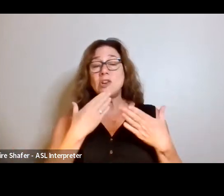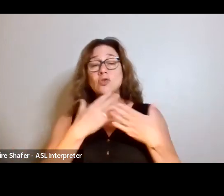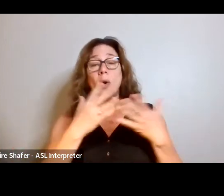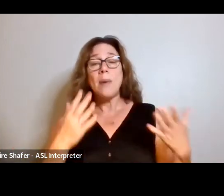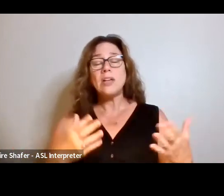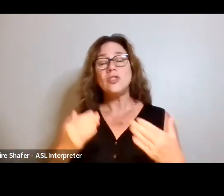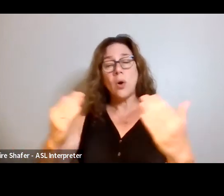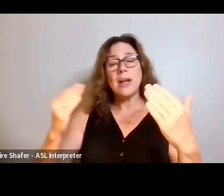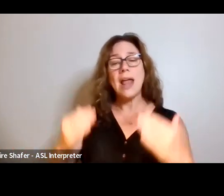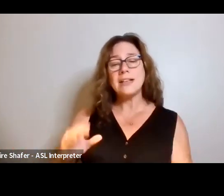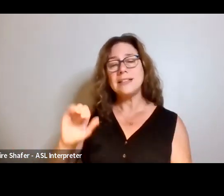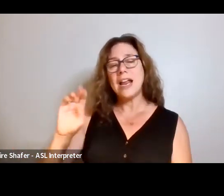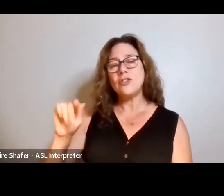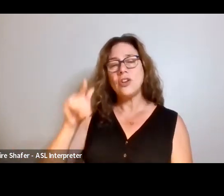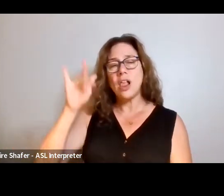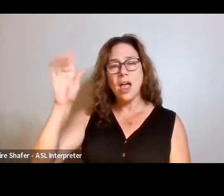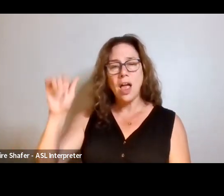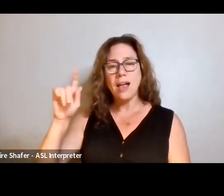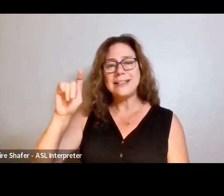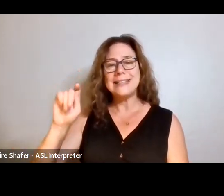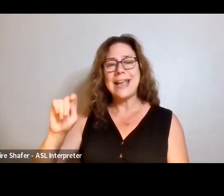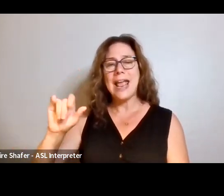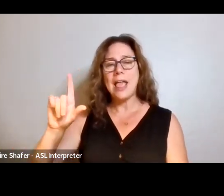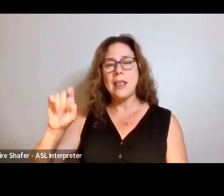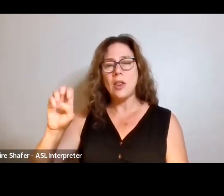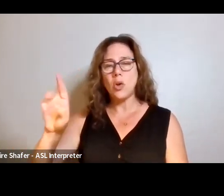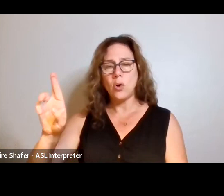Angela Taylor from our San Mateo Adult School.